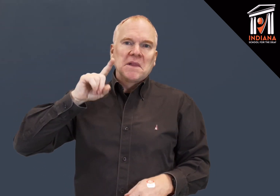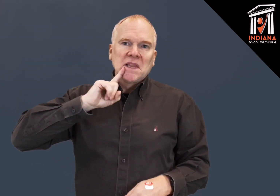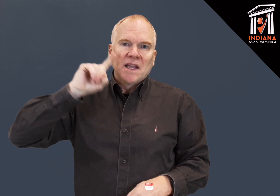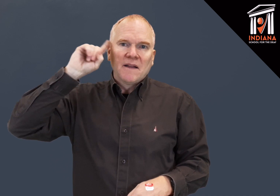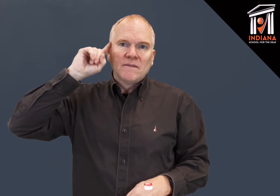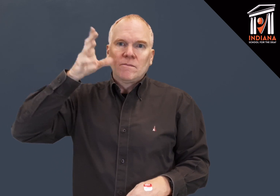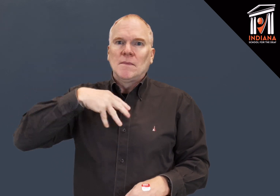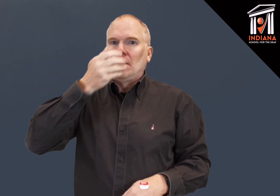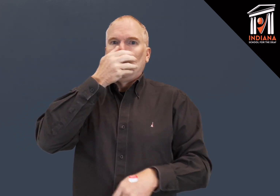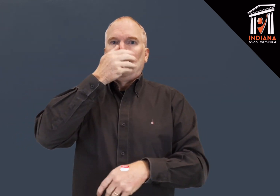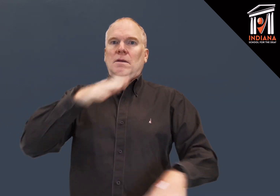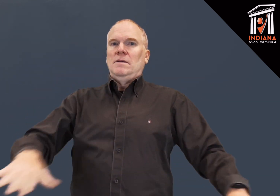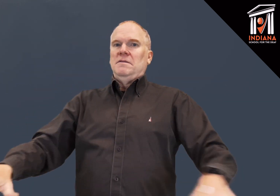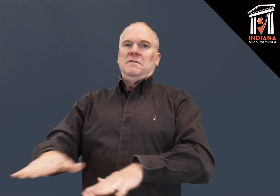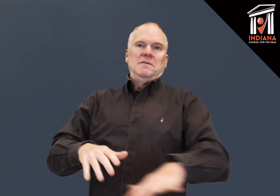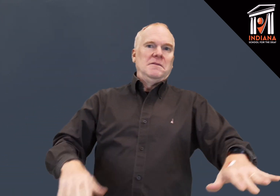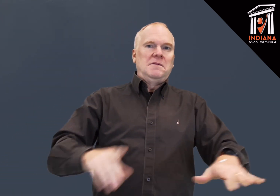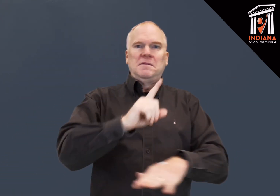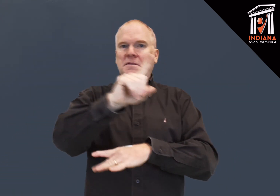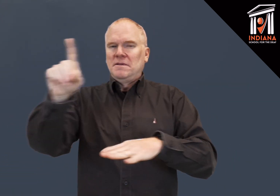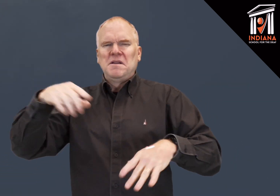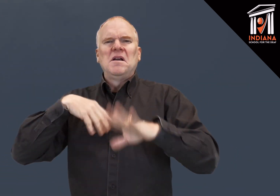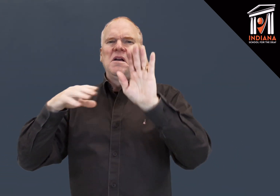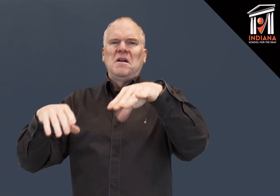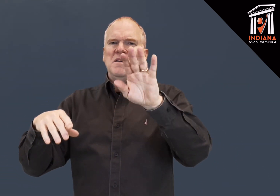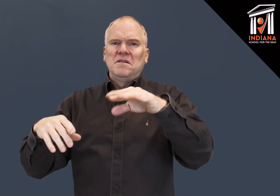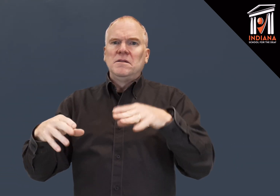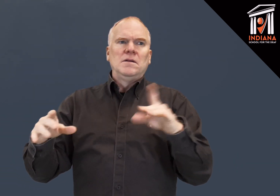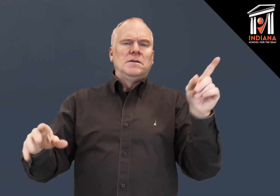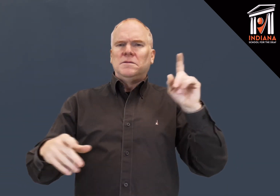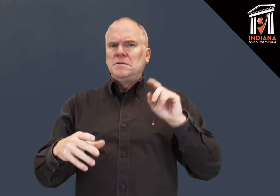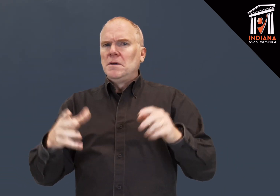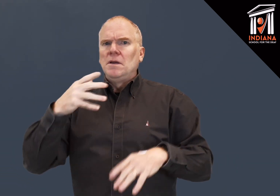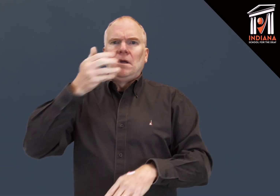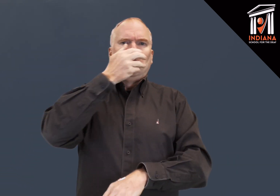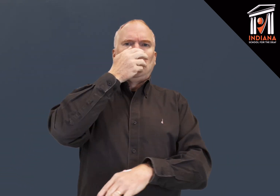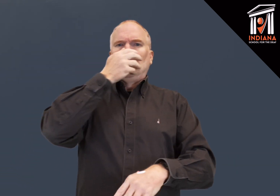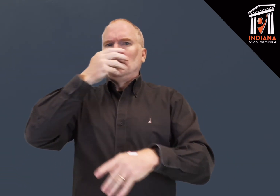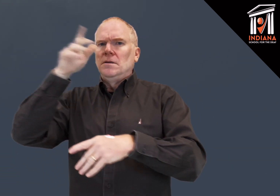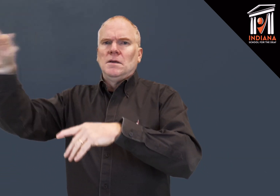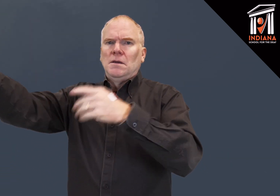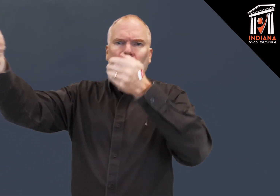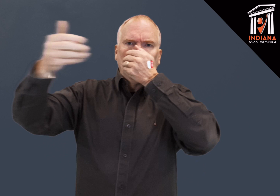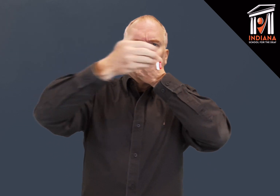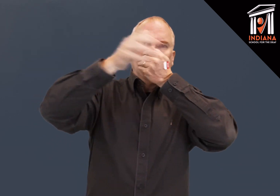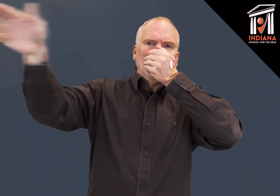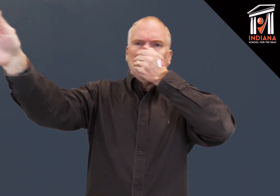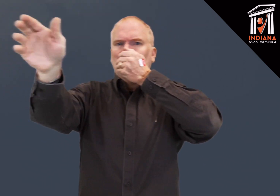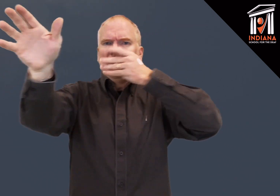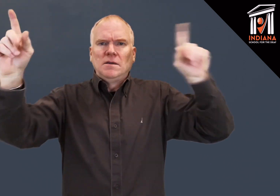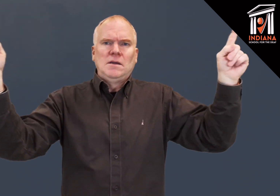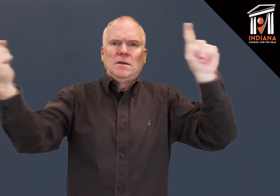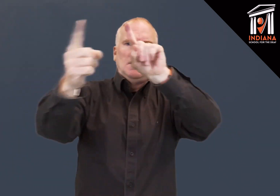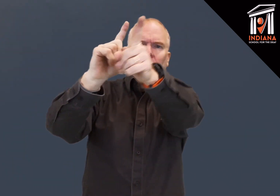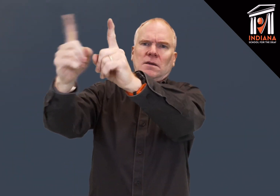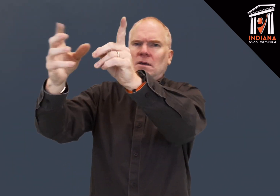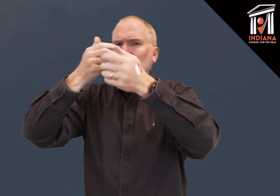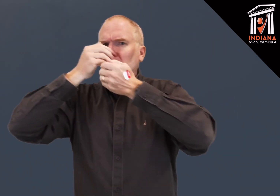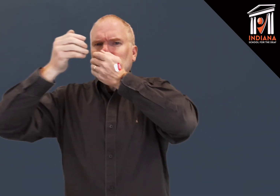I went up to an individual and I could see that she was talking to me because her mask started shaking and she seemed a little unsettled by the whole